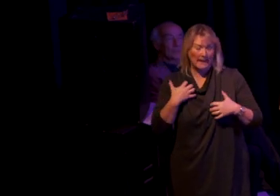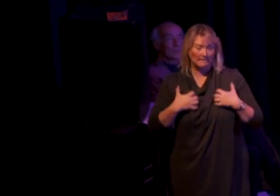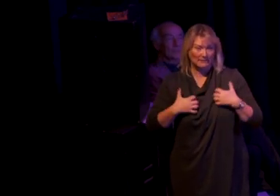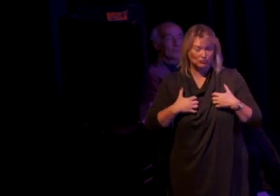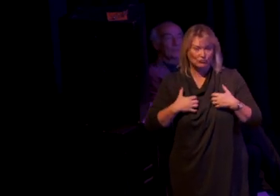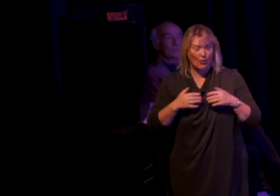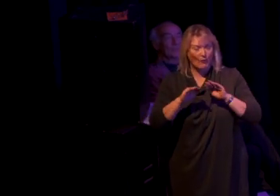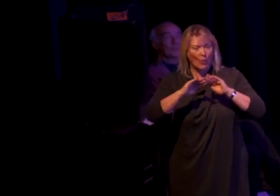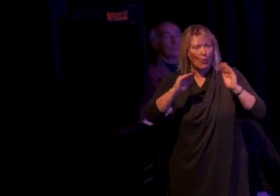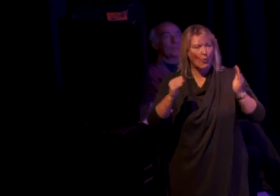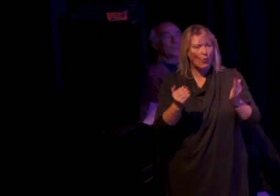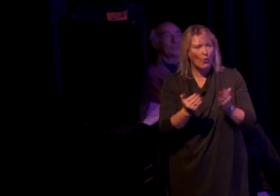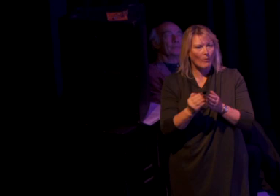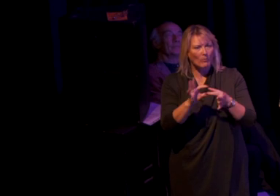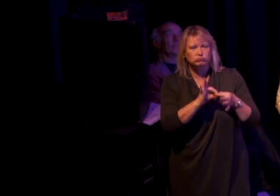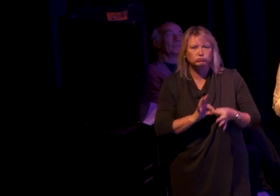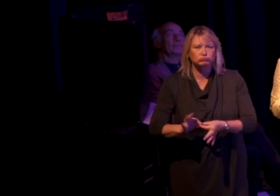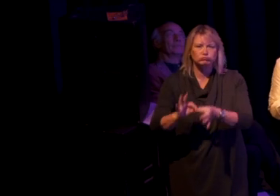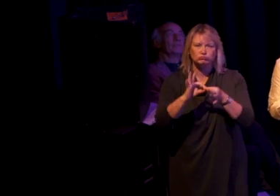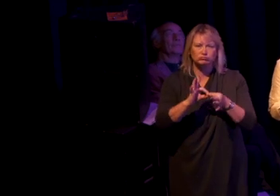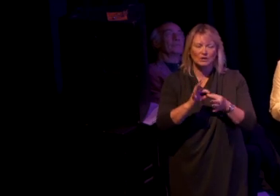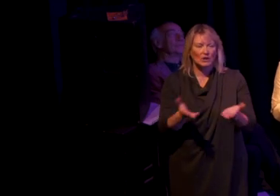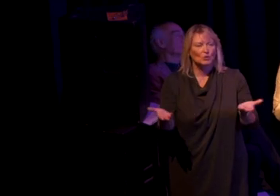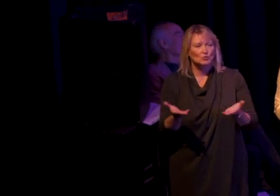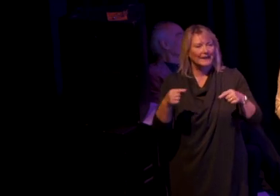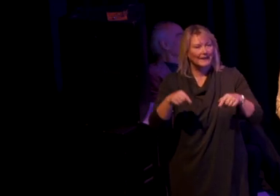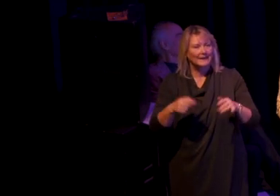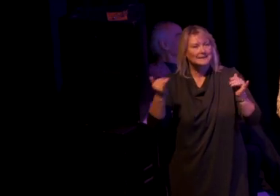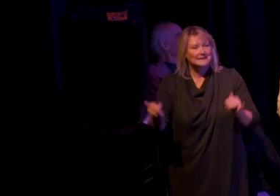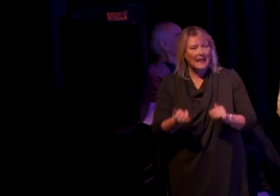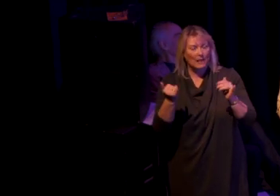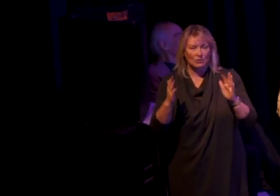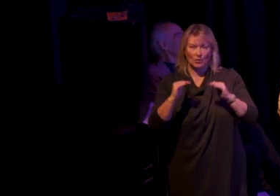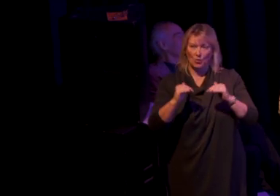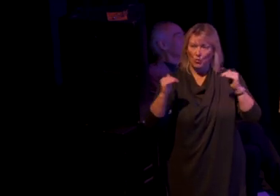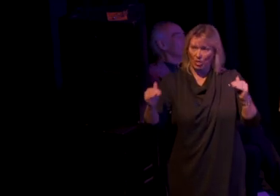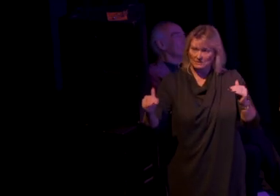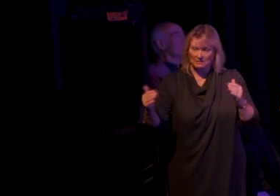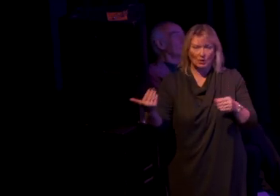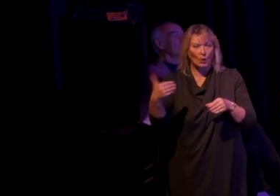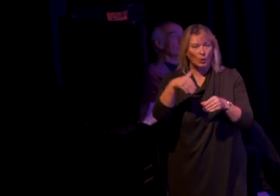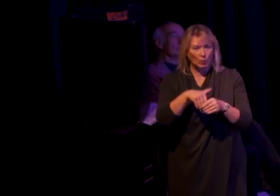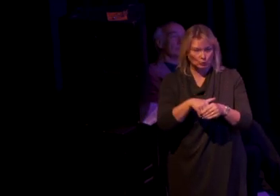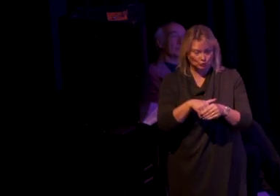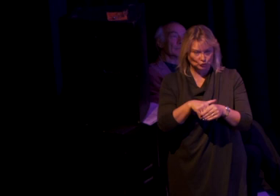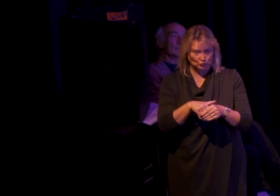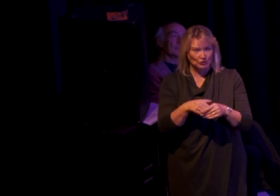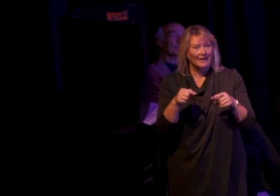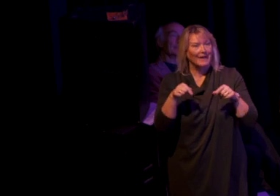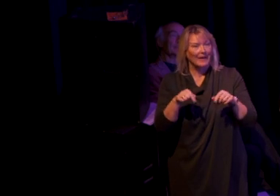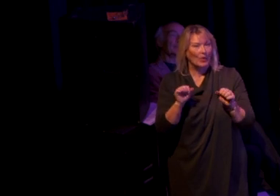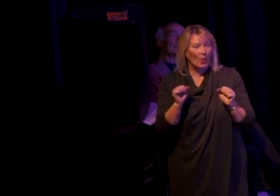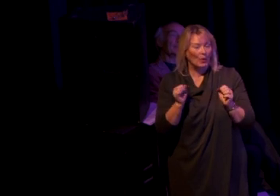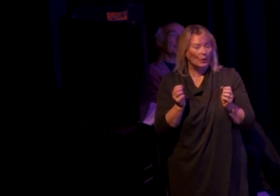unity. Today, we are here to celebrate equality and inclusion in the cold,